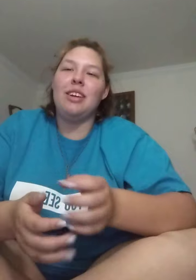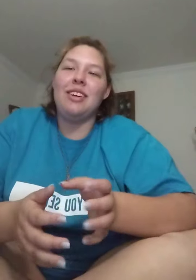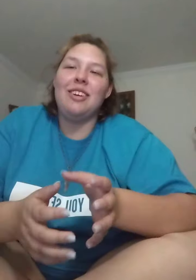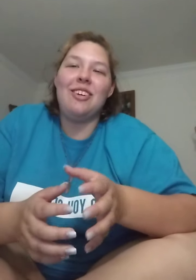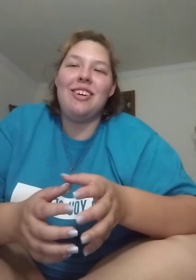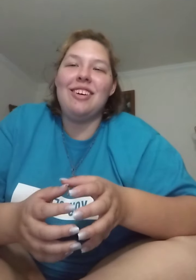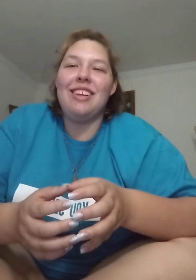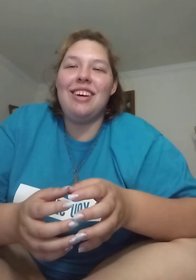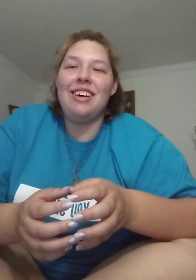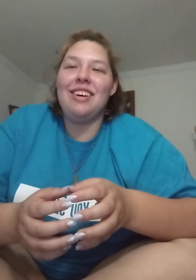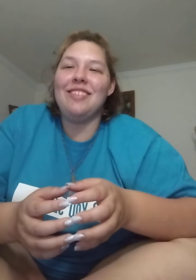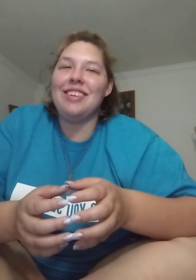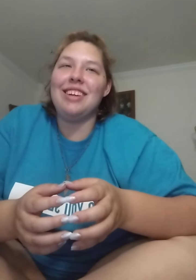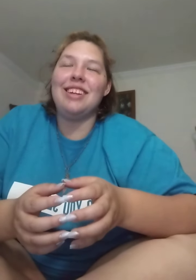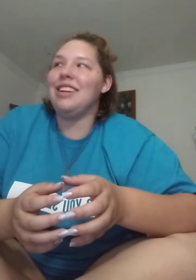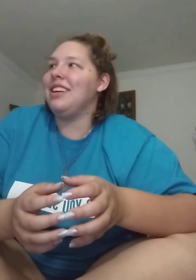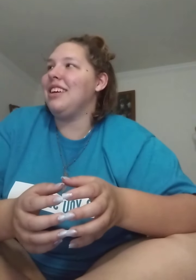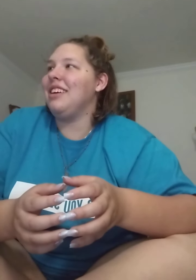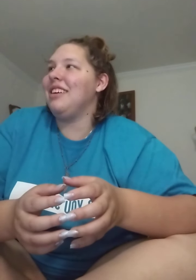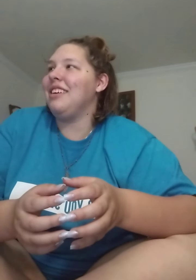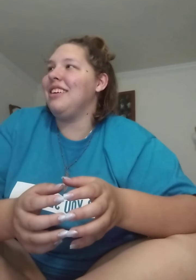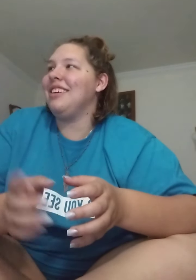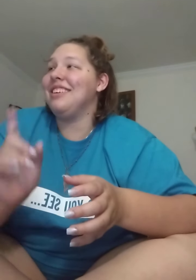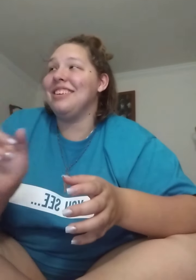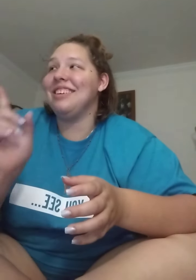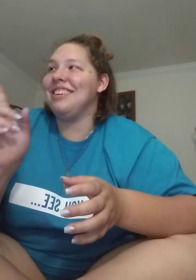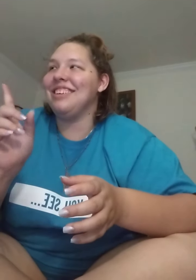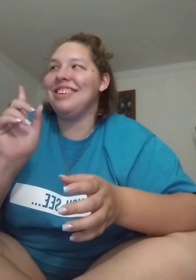Put your loving hand out, baby.